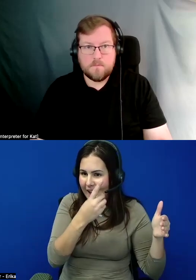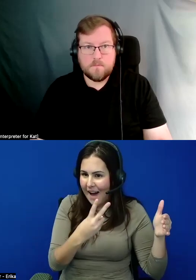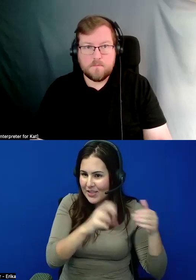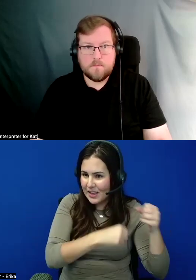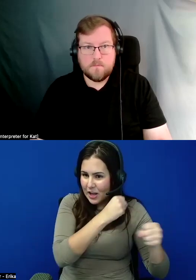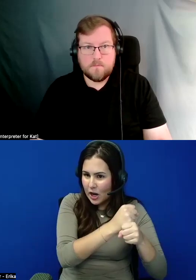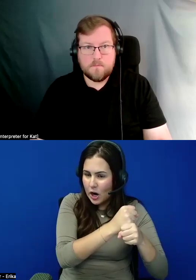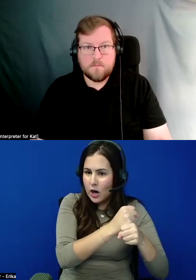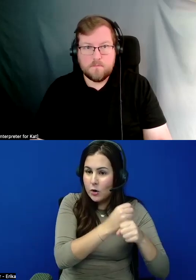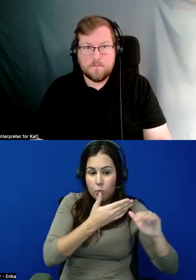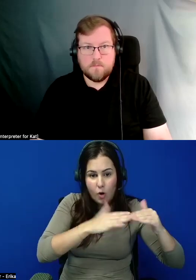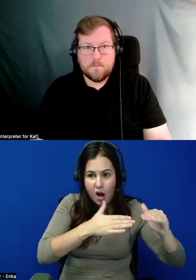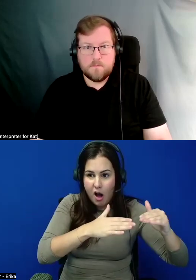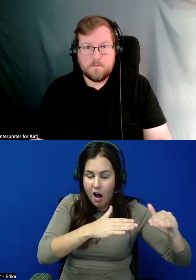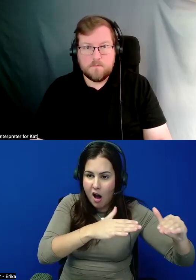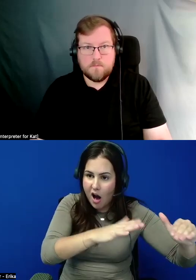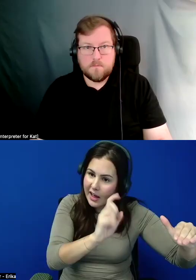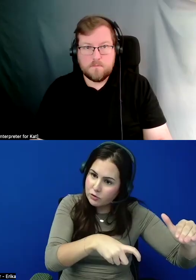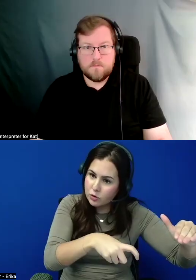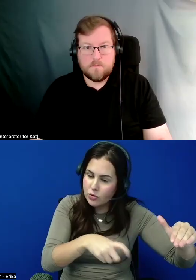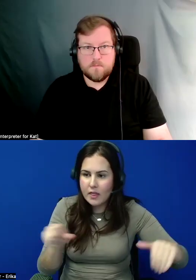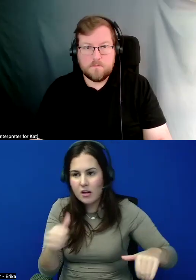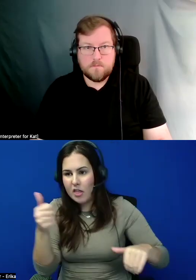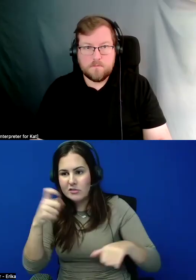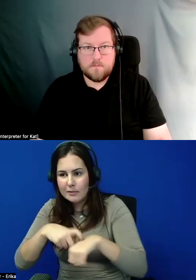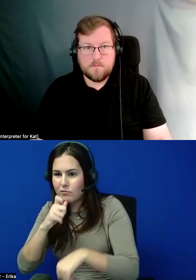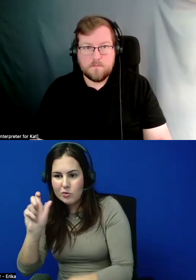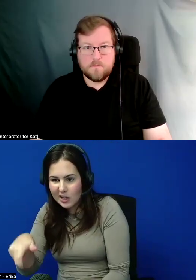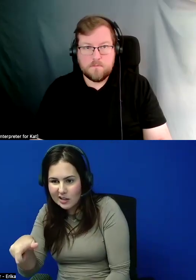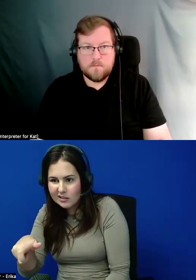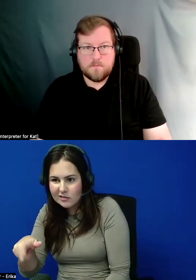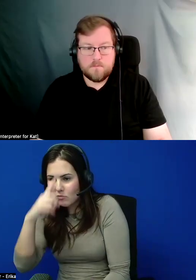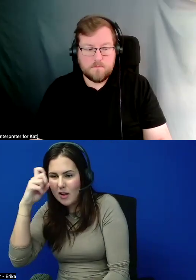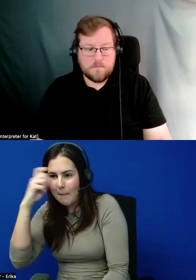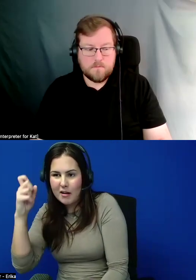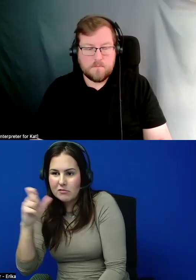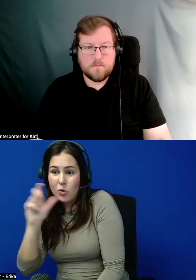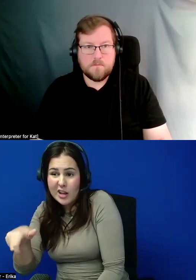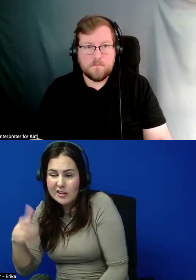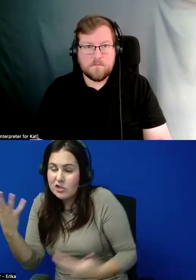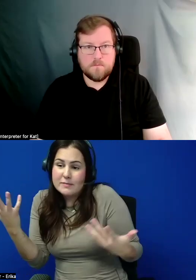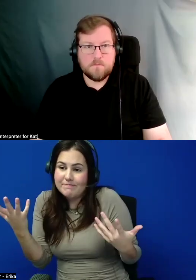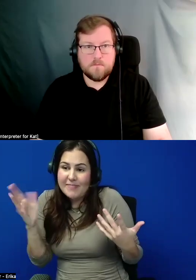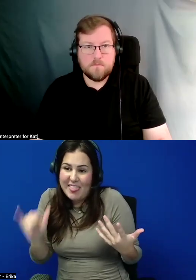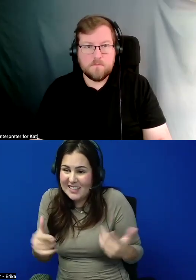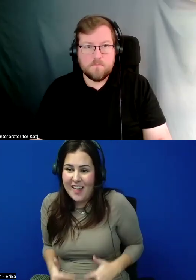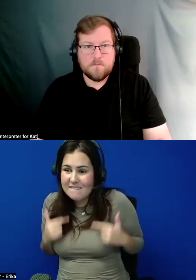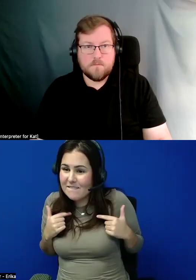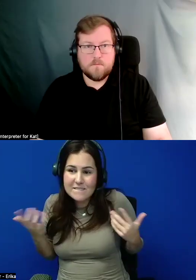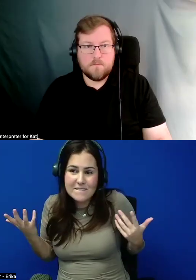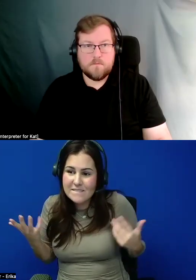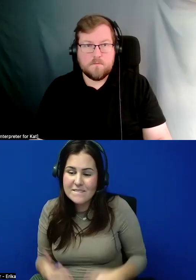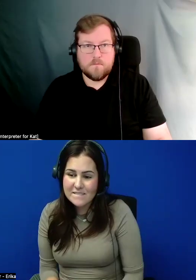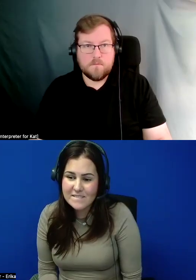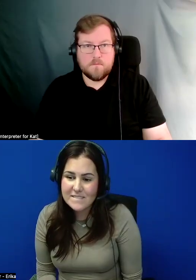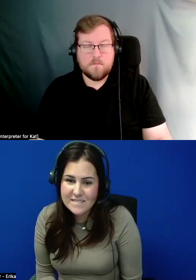just pack up like they're isolated. So they're isolated through the winter, and then on the summer and it's like that's just how things are. It's like It's